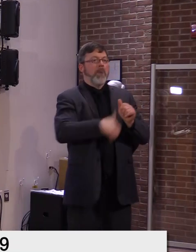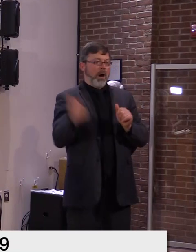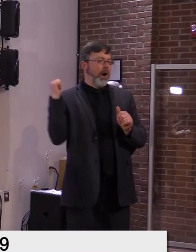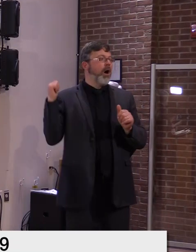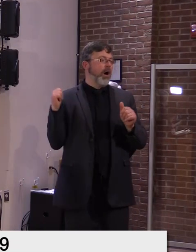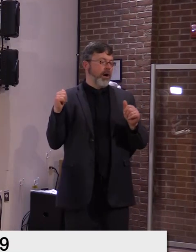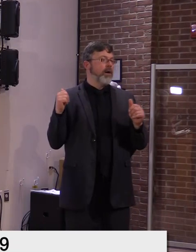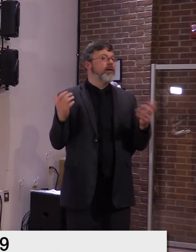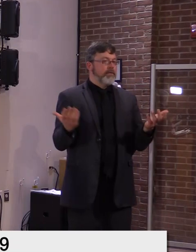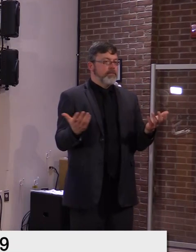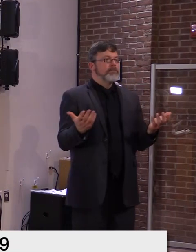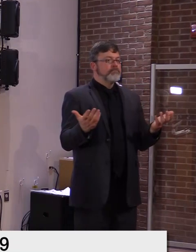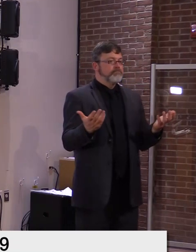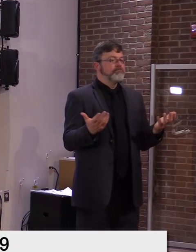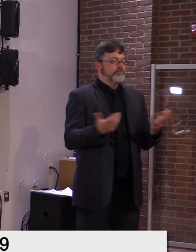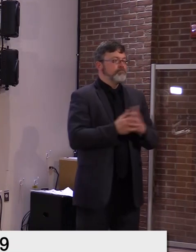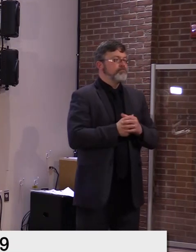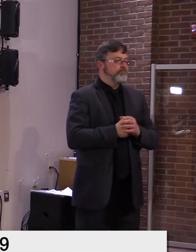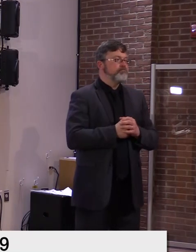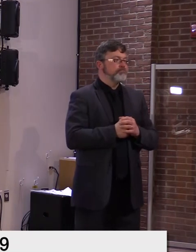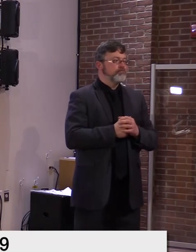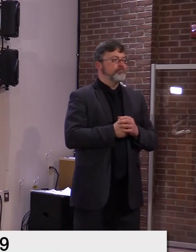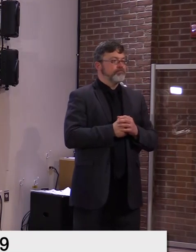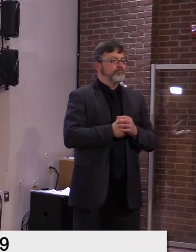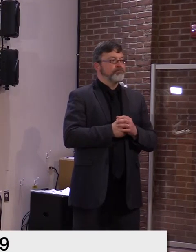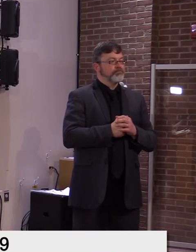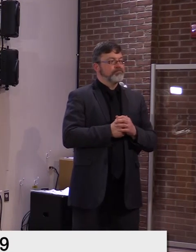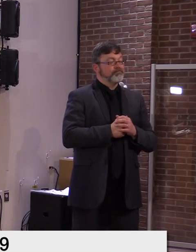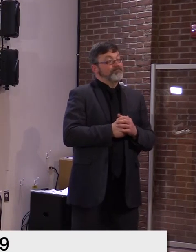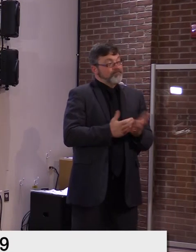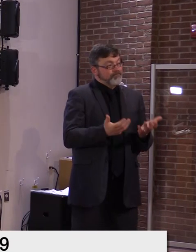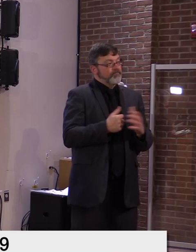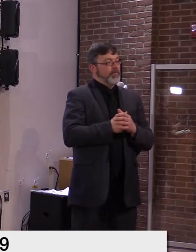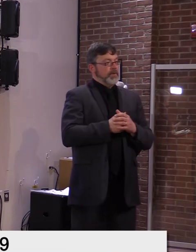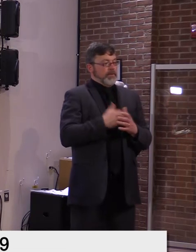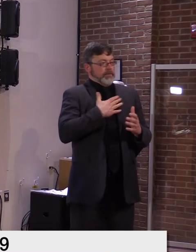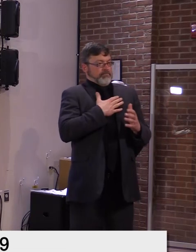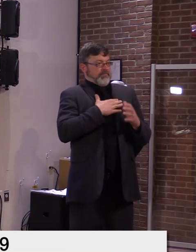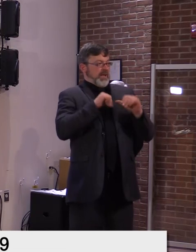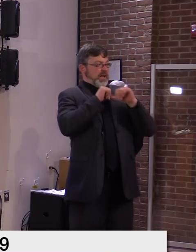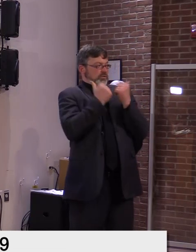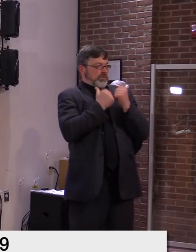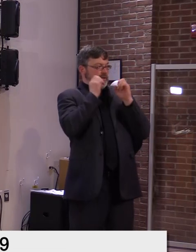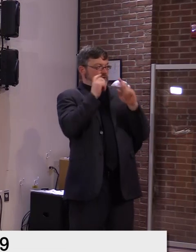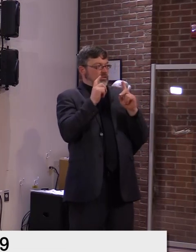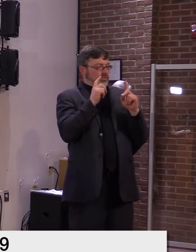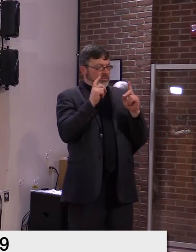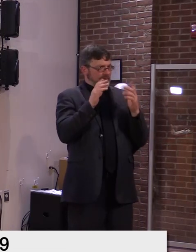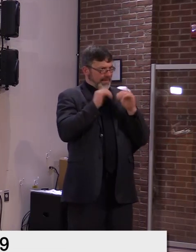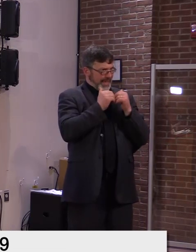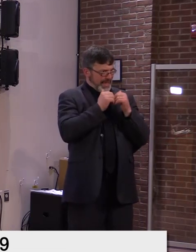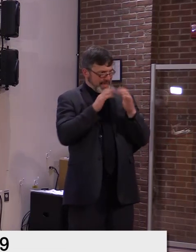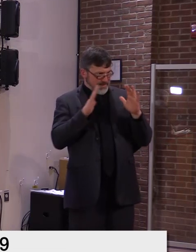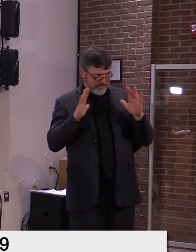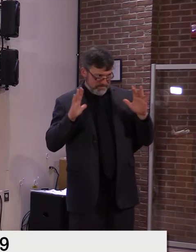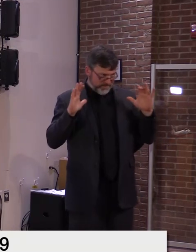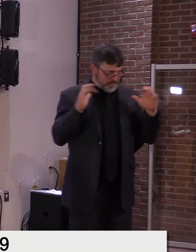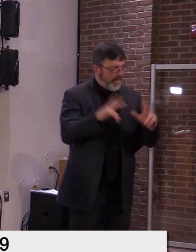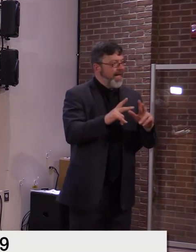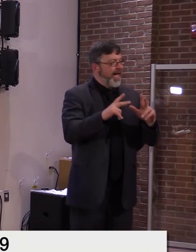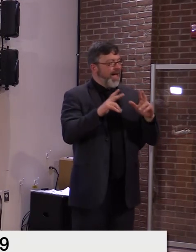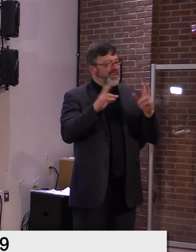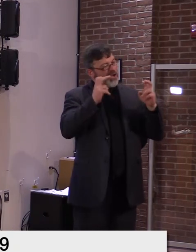it's on well-being plus engagement plus academics is really